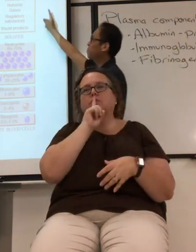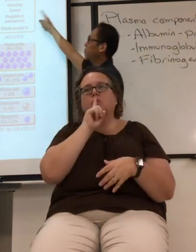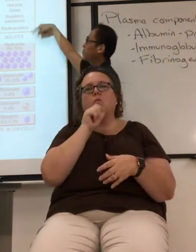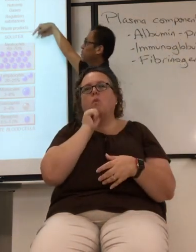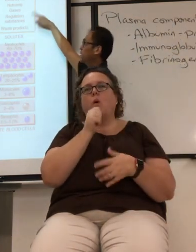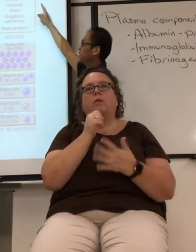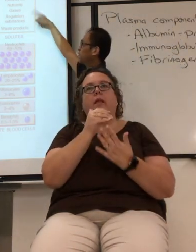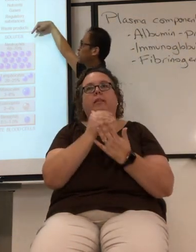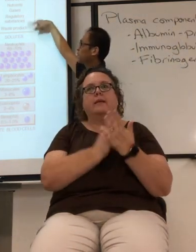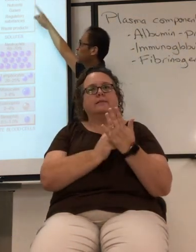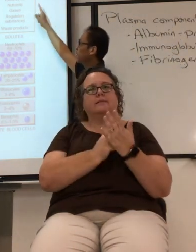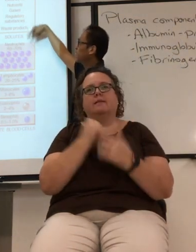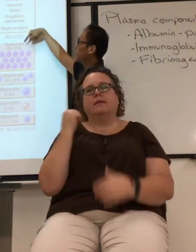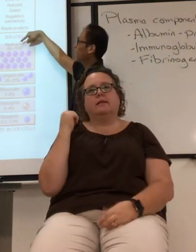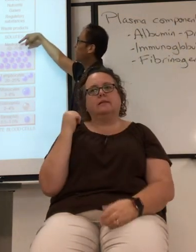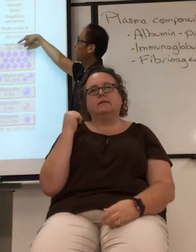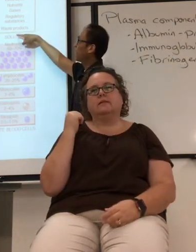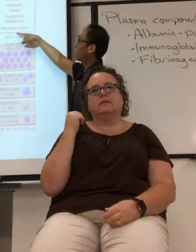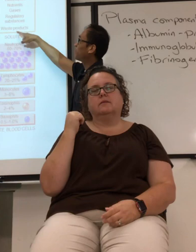list these here.